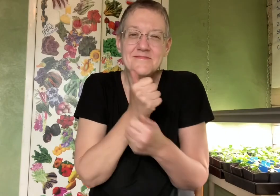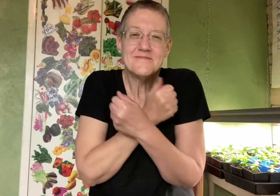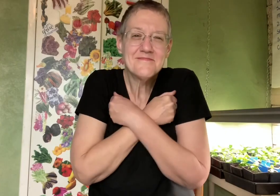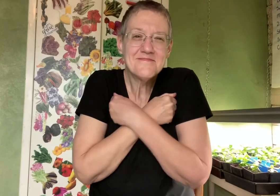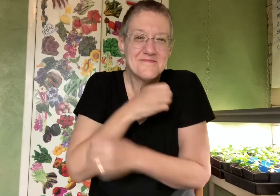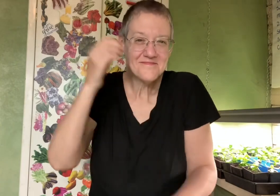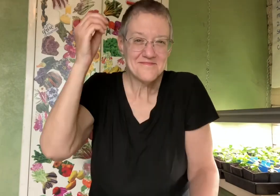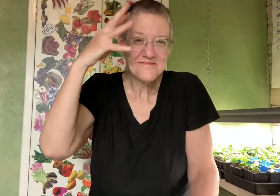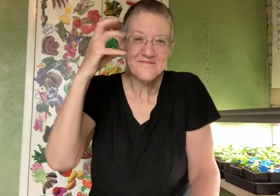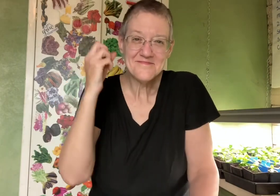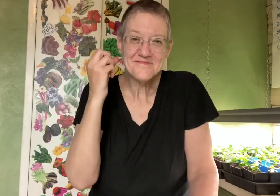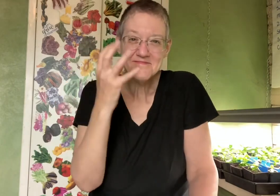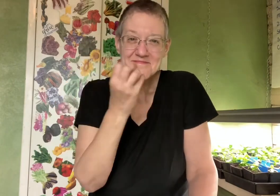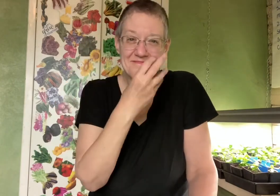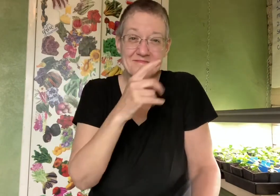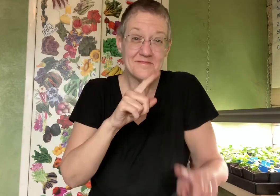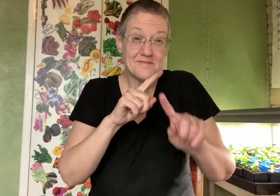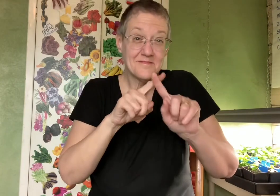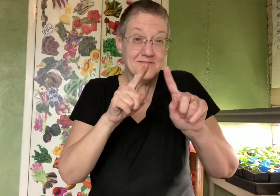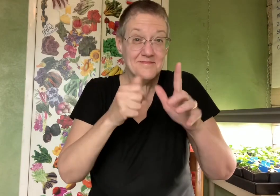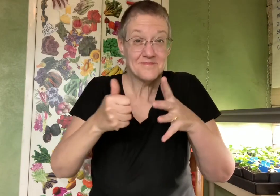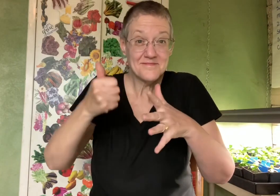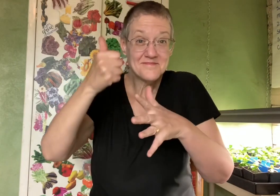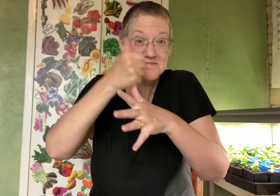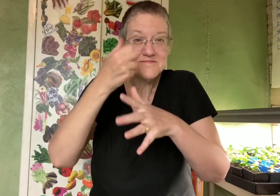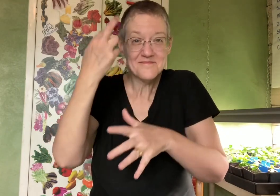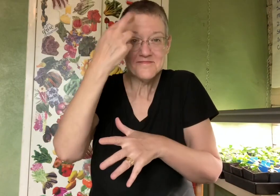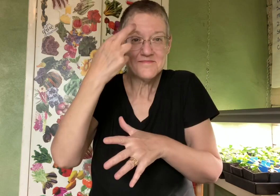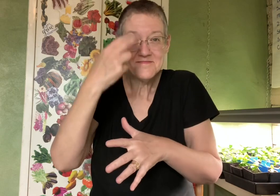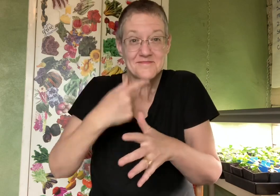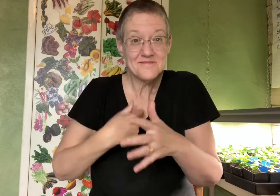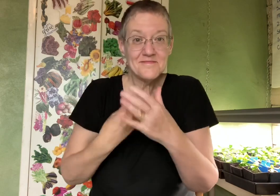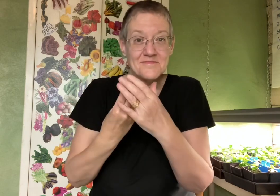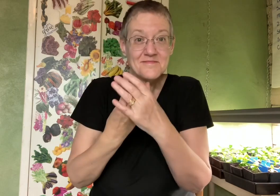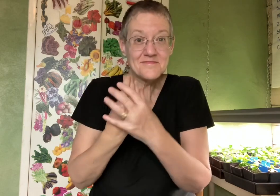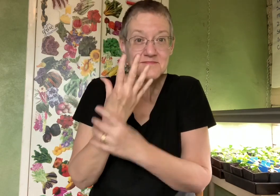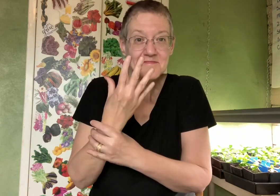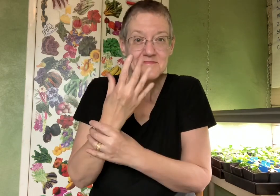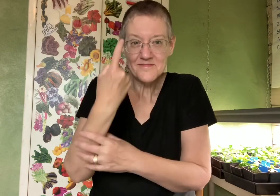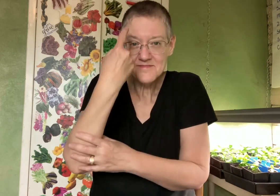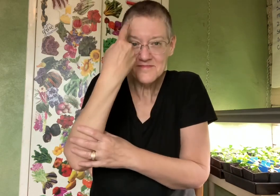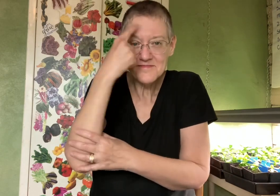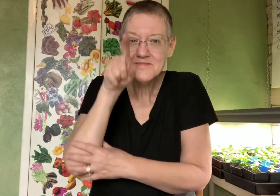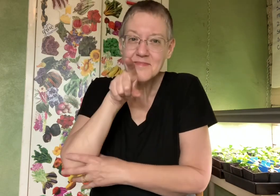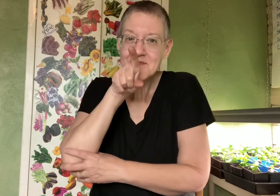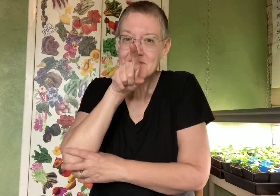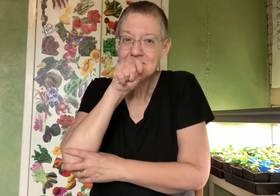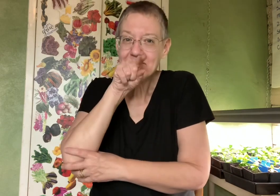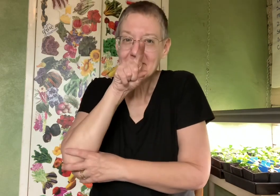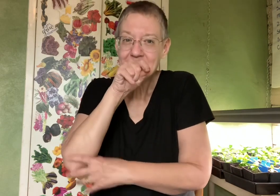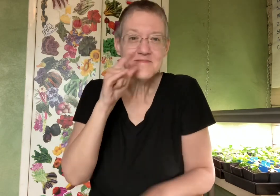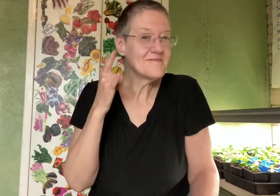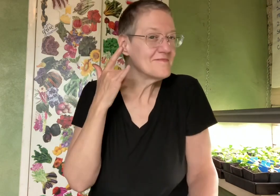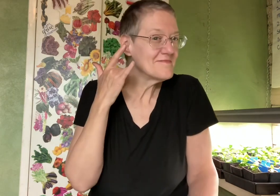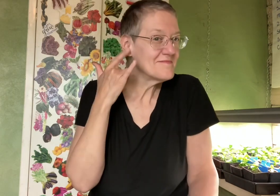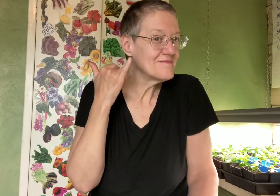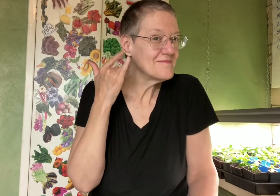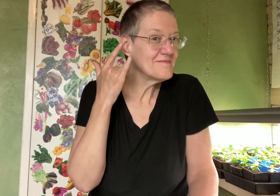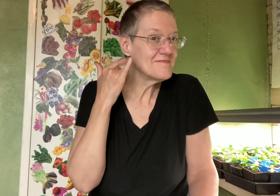Pollinators love sunflowers. But my priority, the reason I grow this variety, is